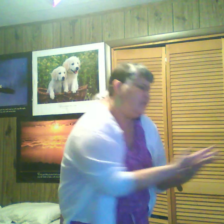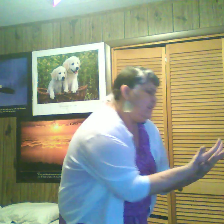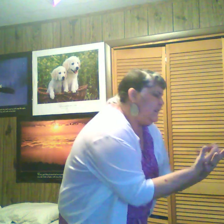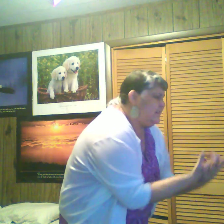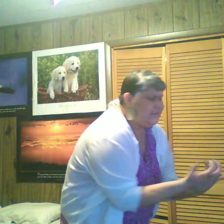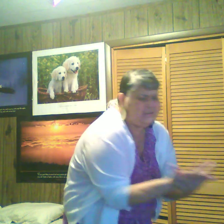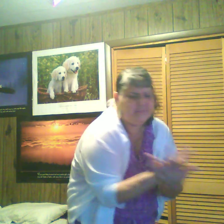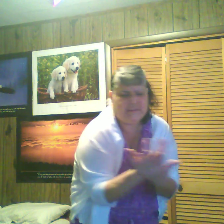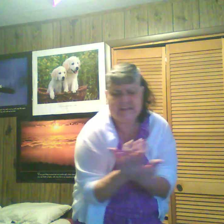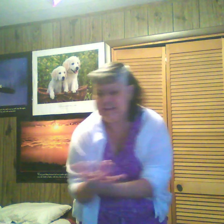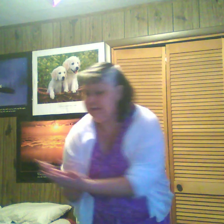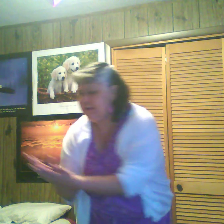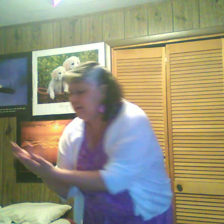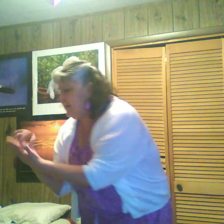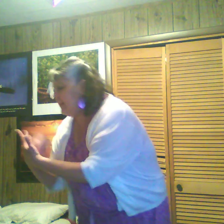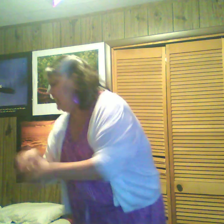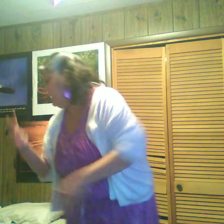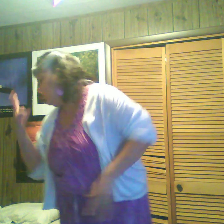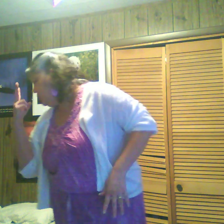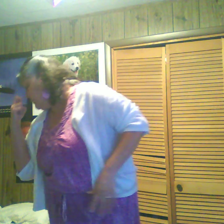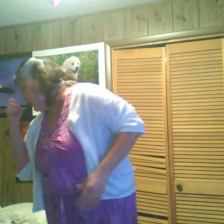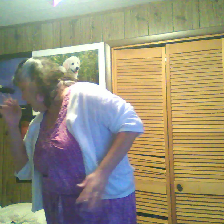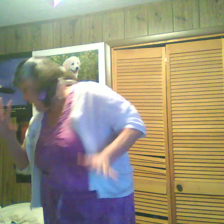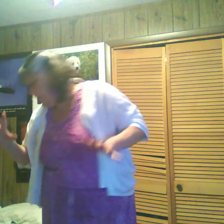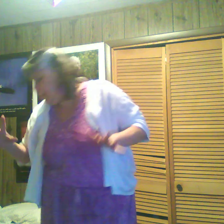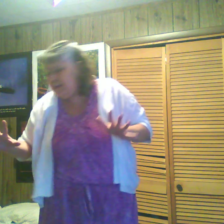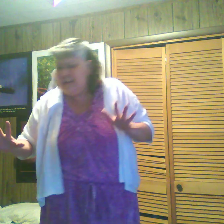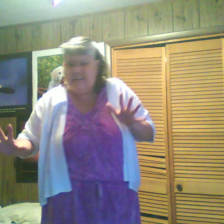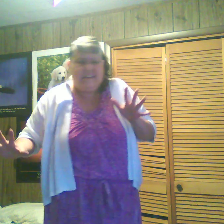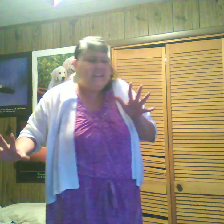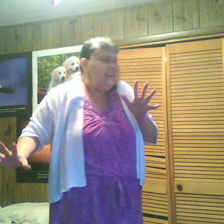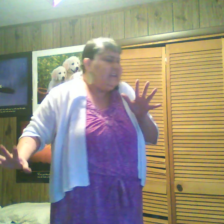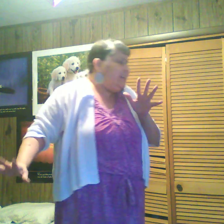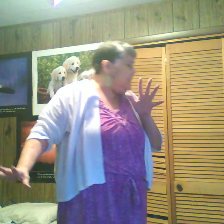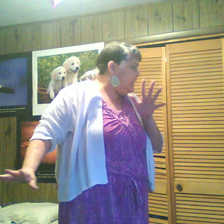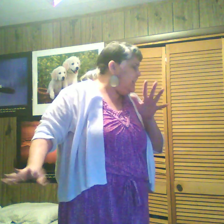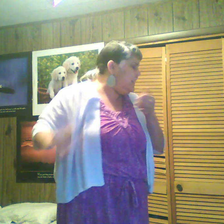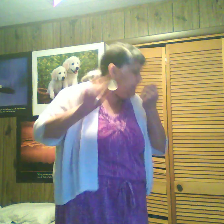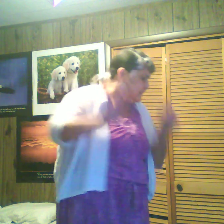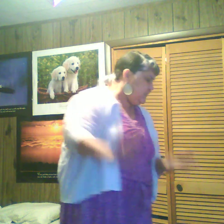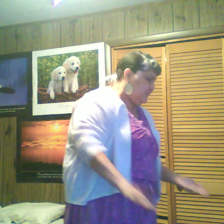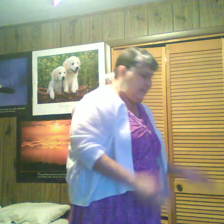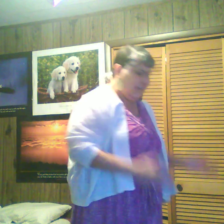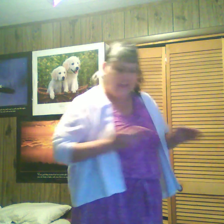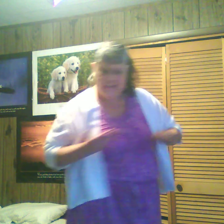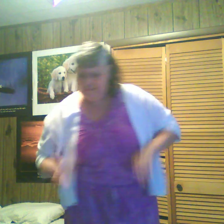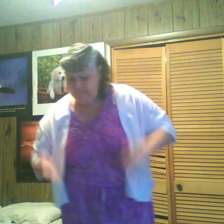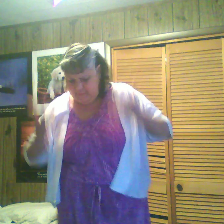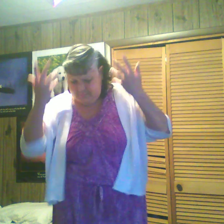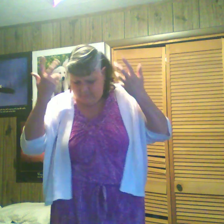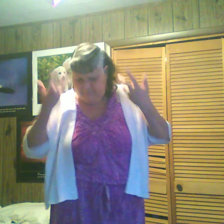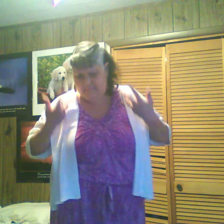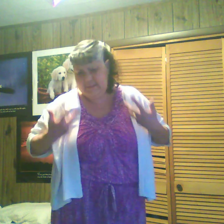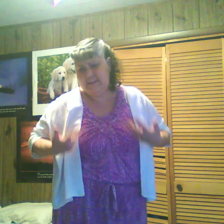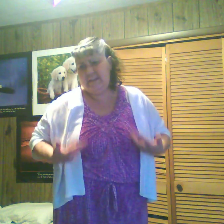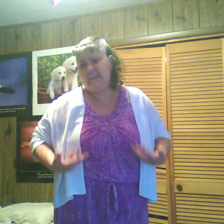precious Redeemer, since see him on Calvary's tree,